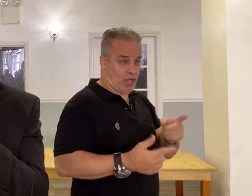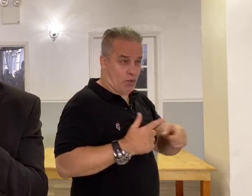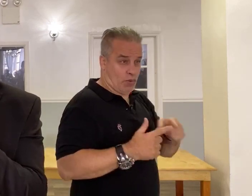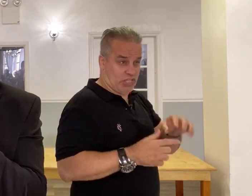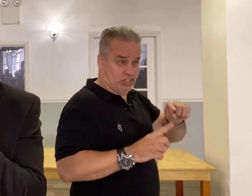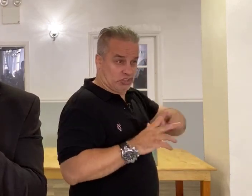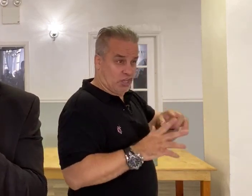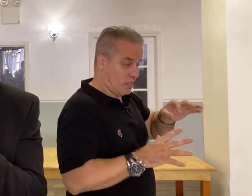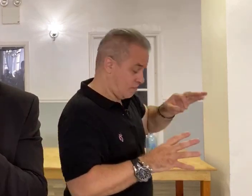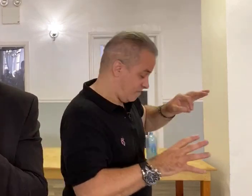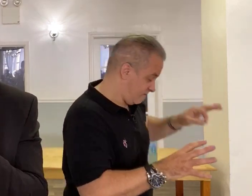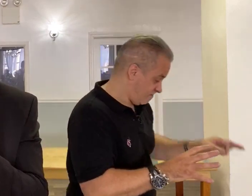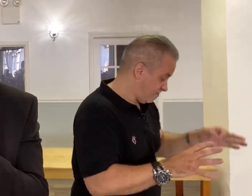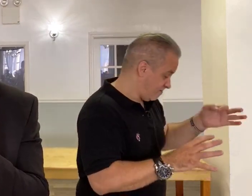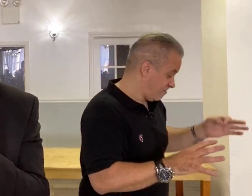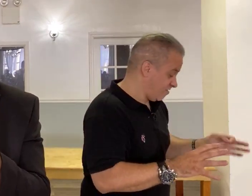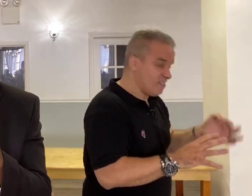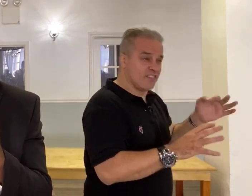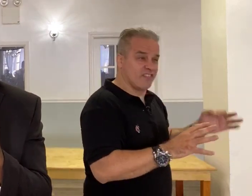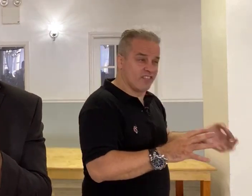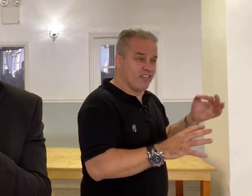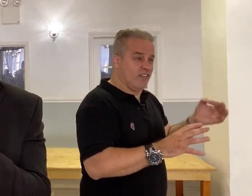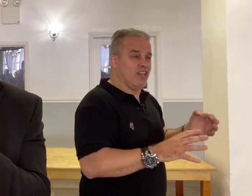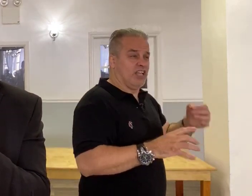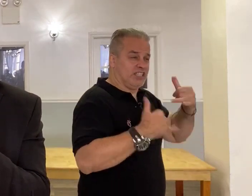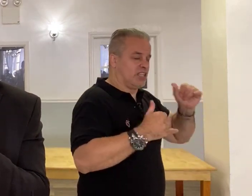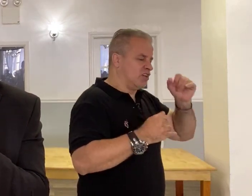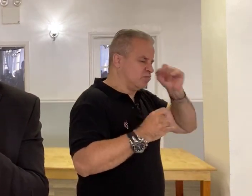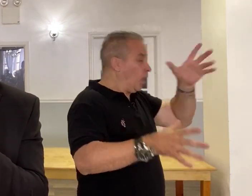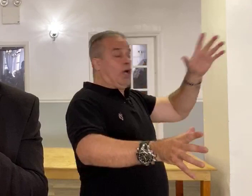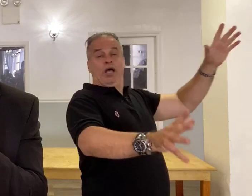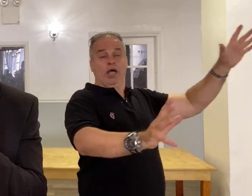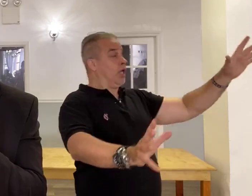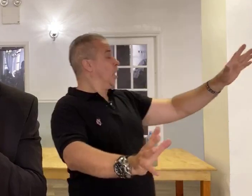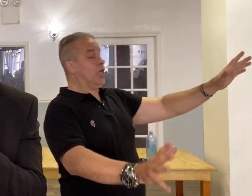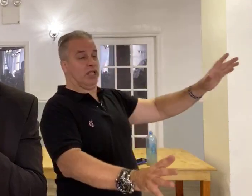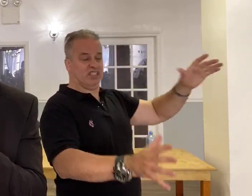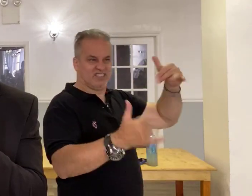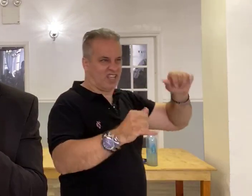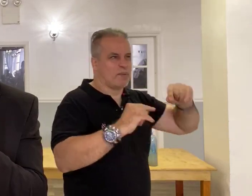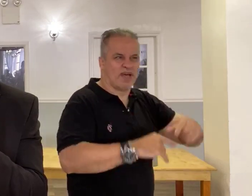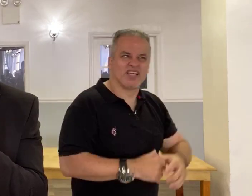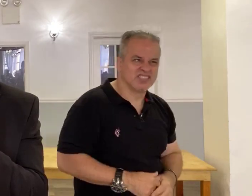Some of them had to feel the whole pain of the amputation.